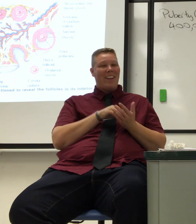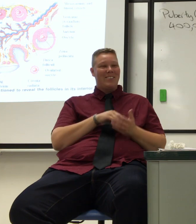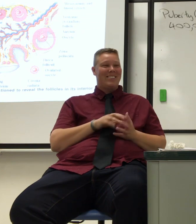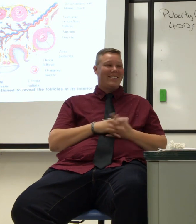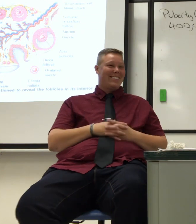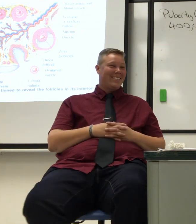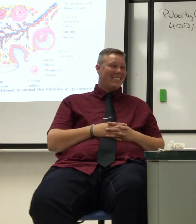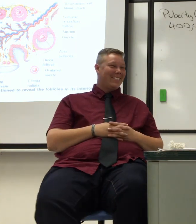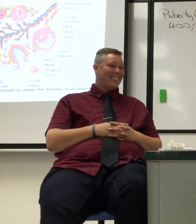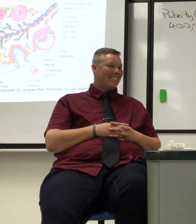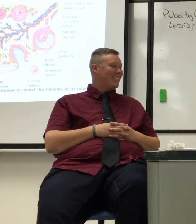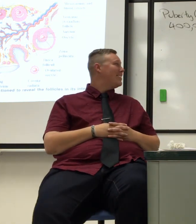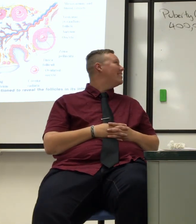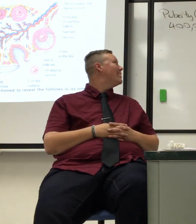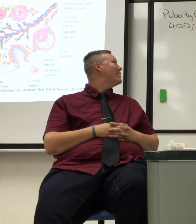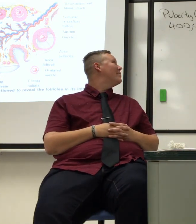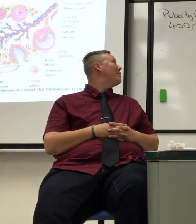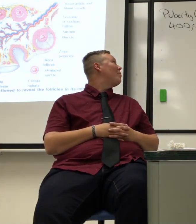primordial follicles.